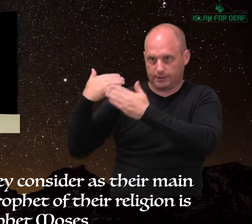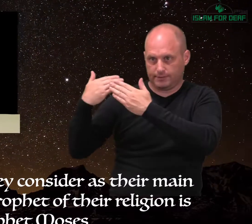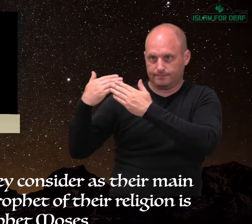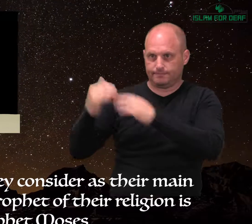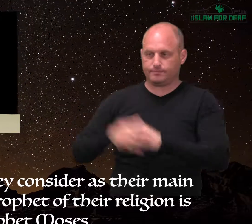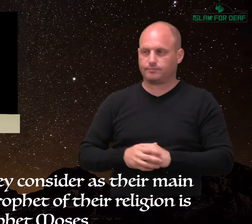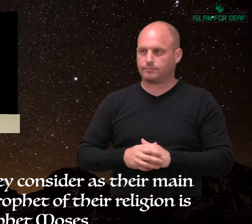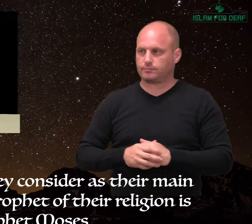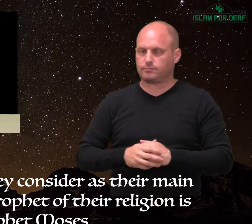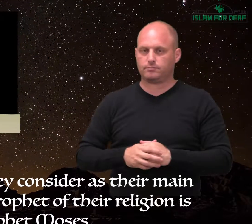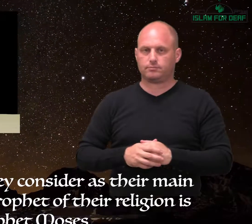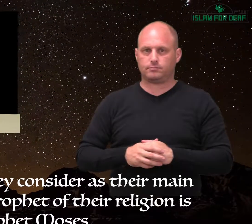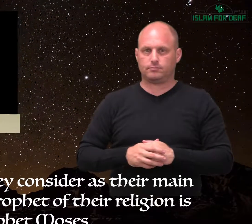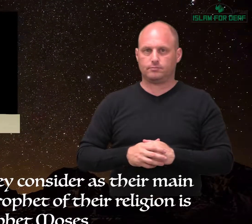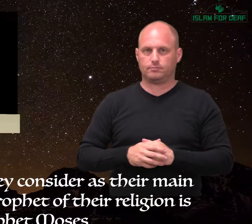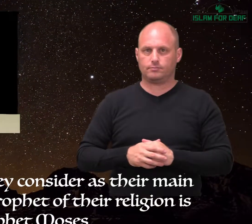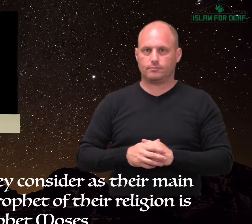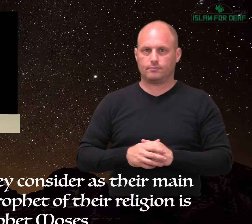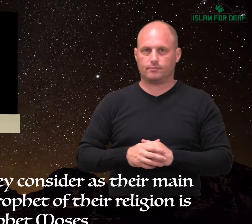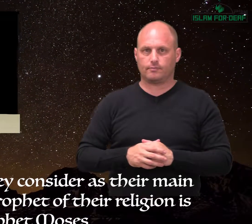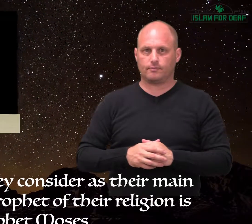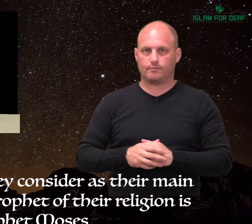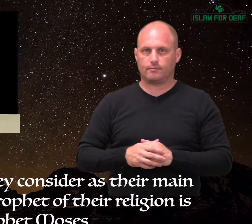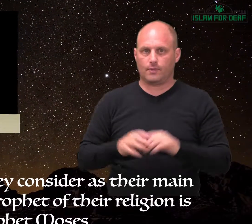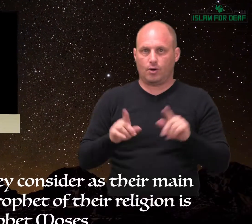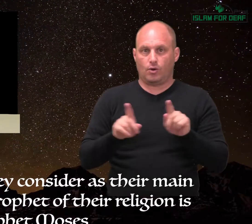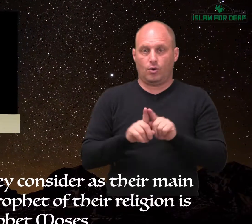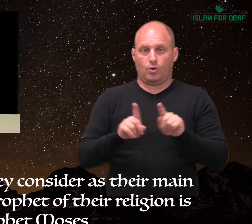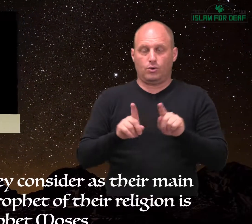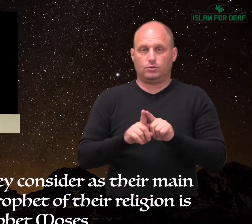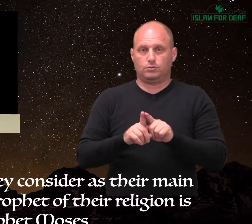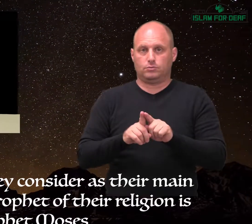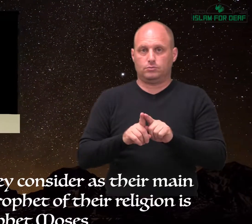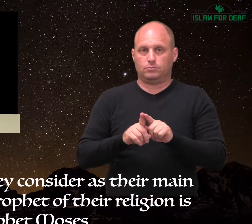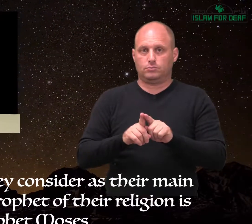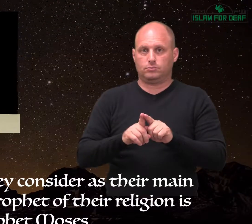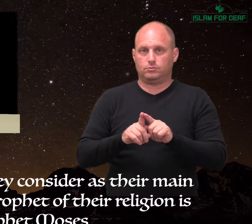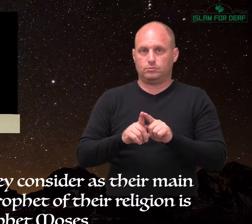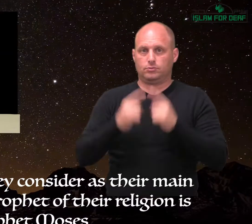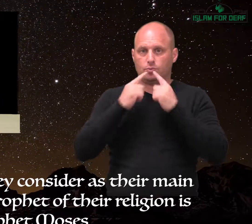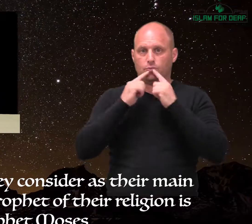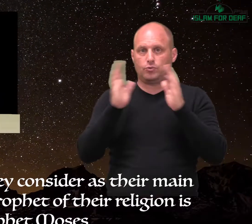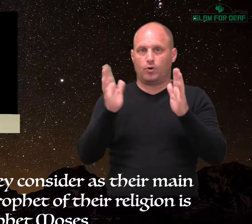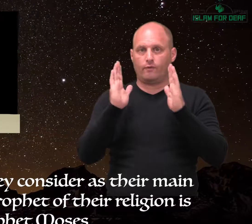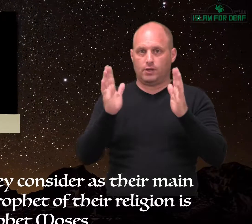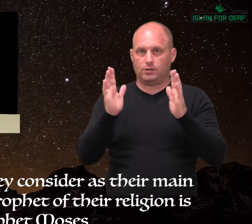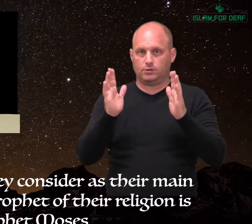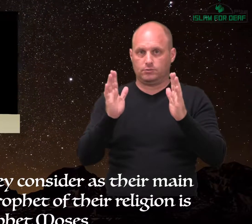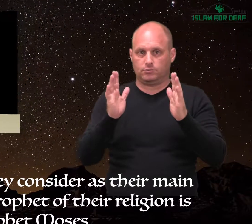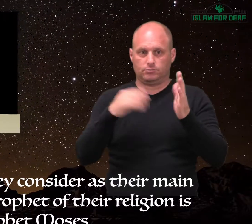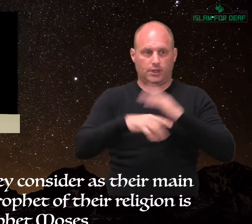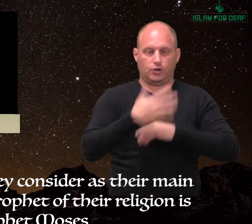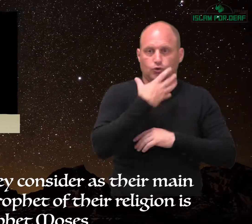main prophet of their religion. is Prophet Moses